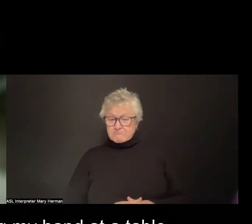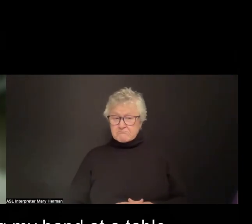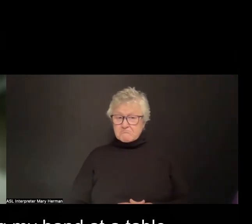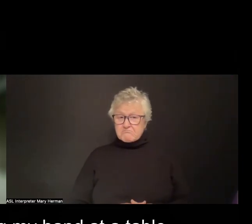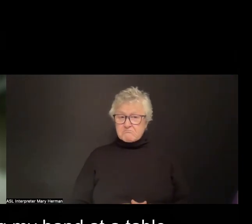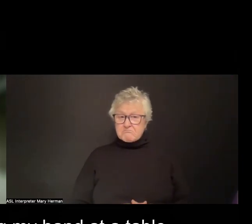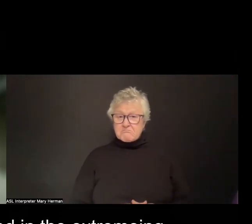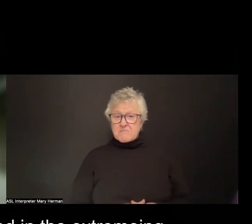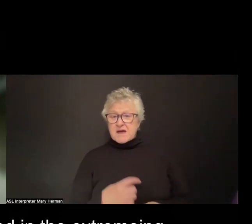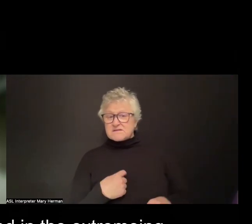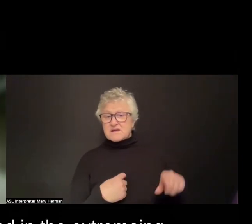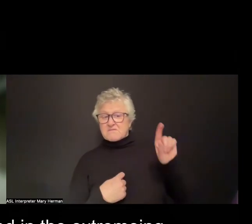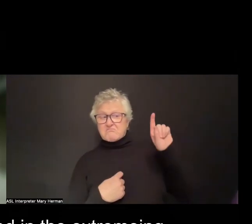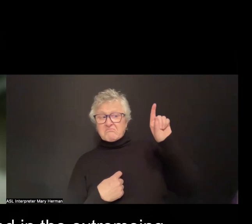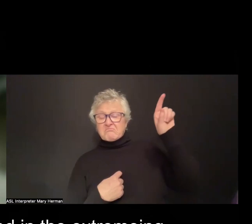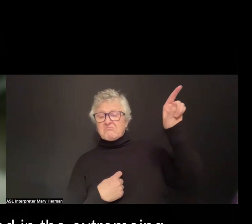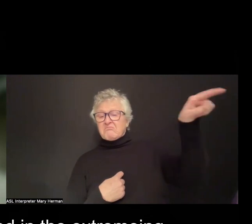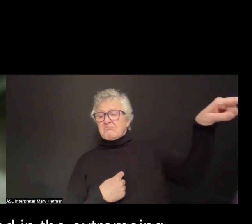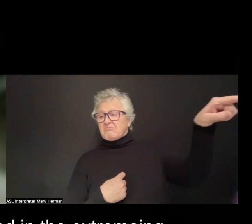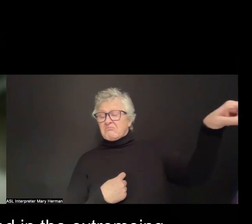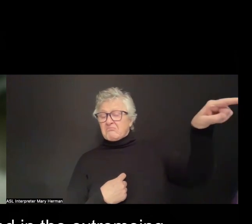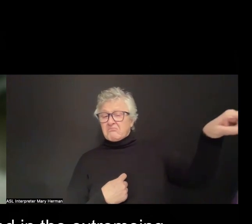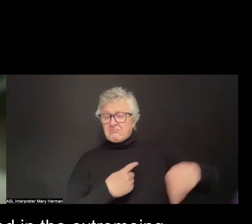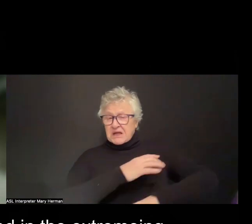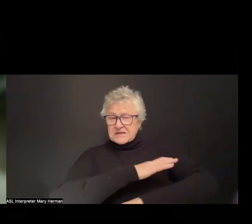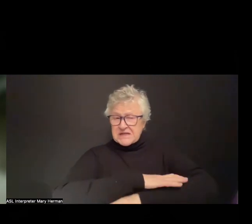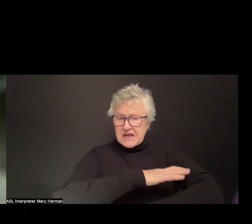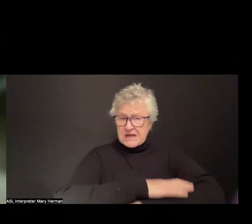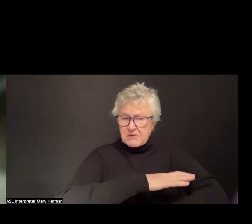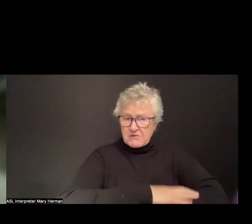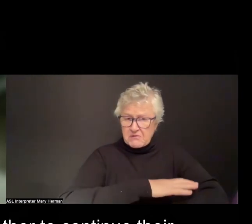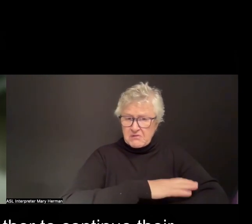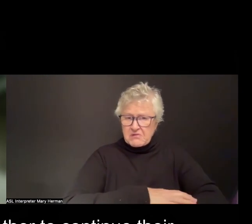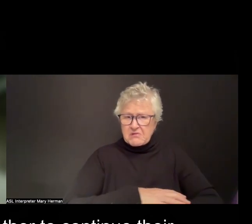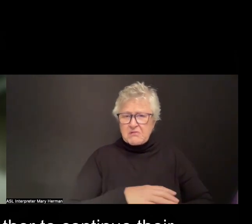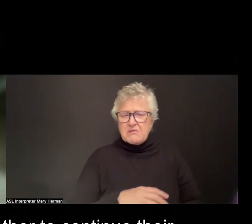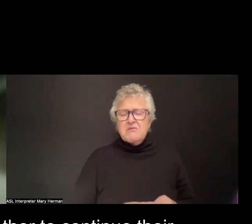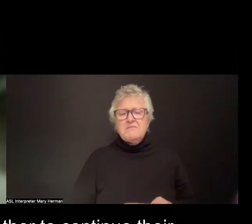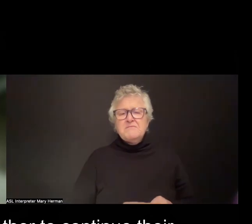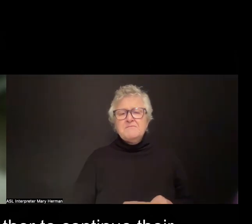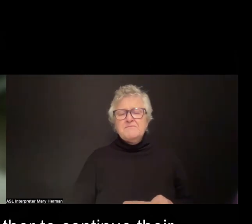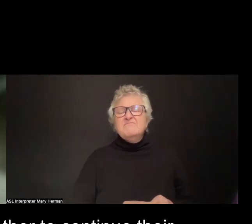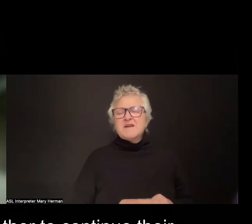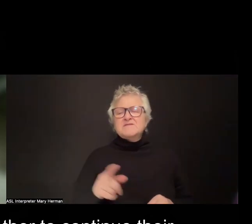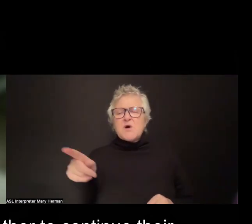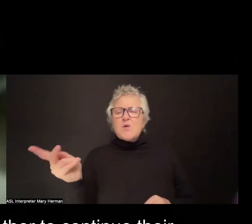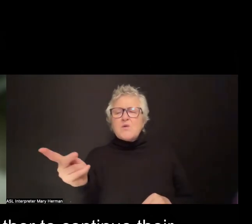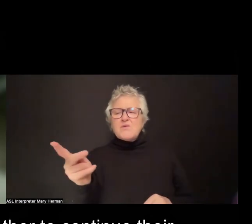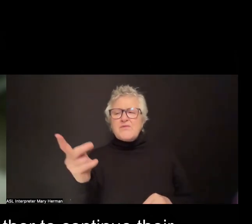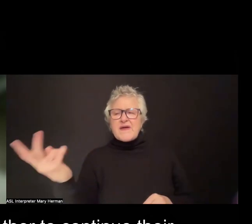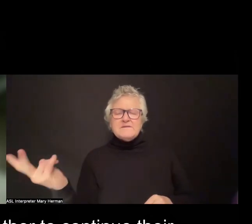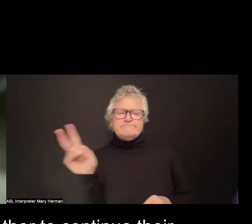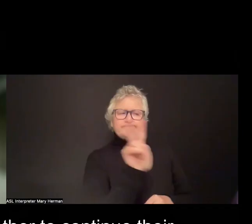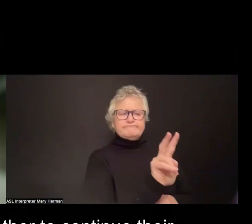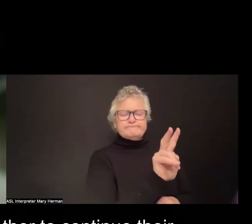far from the door on which a lone maggot twisted in the streaming afternoon sunlight. They sat down together to continue their feast of